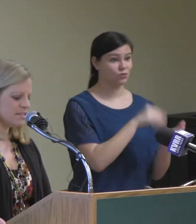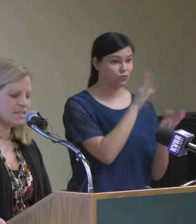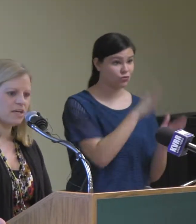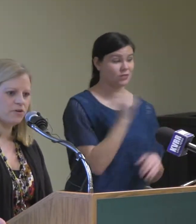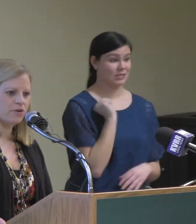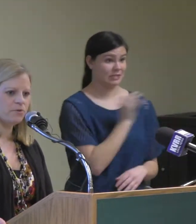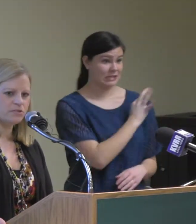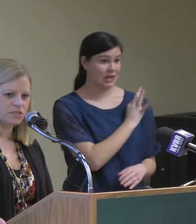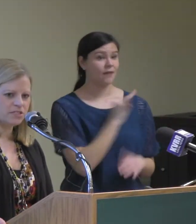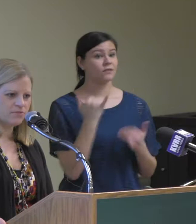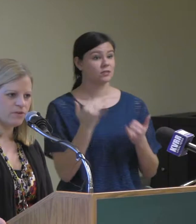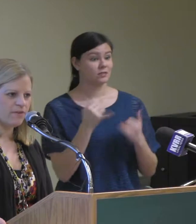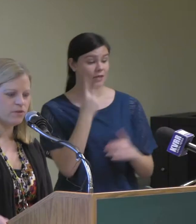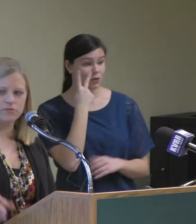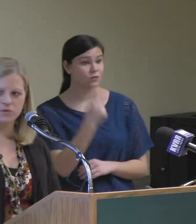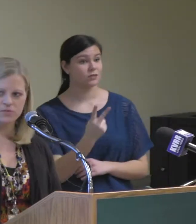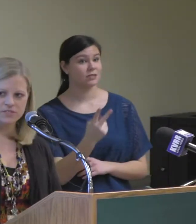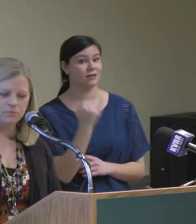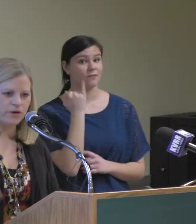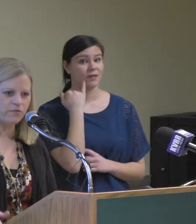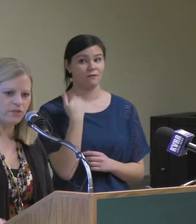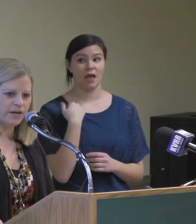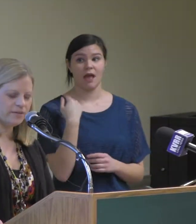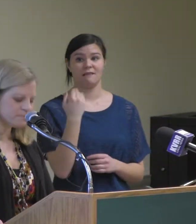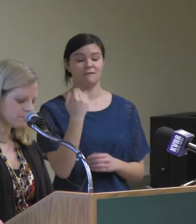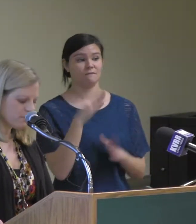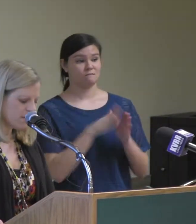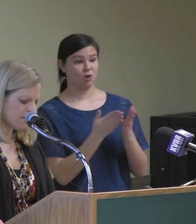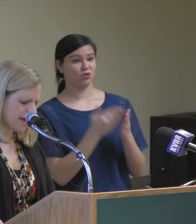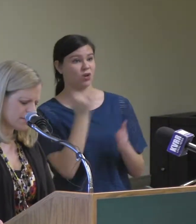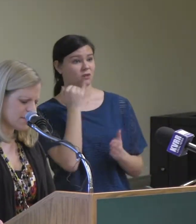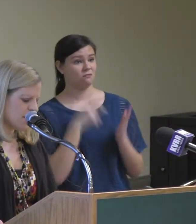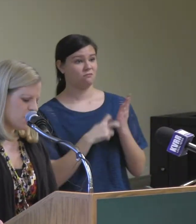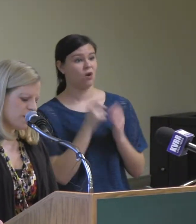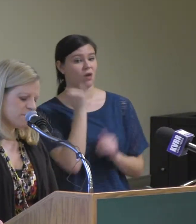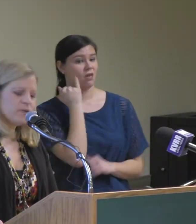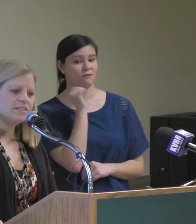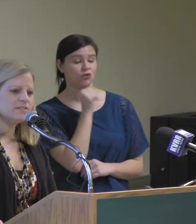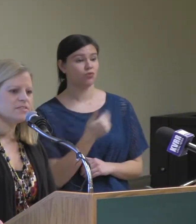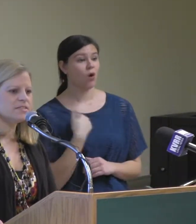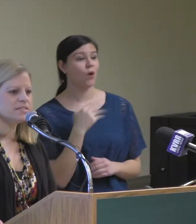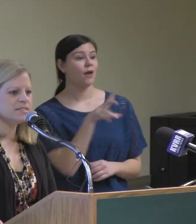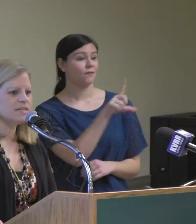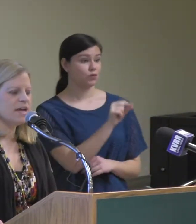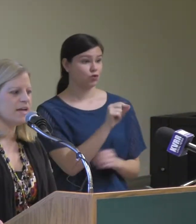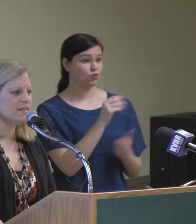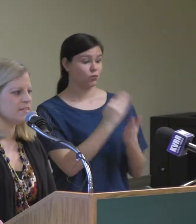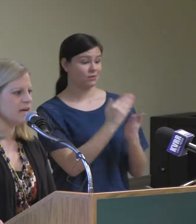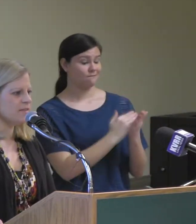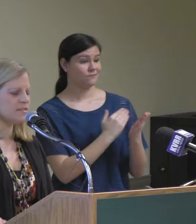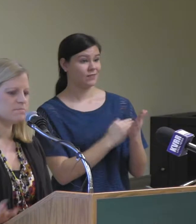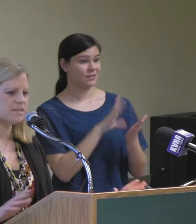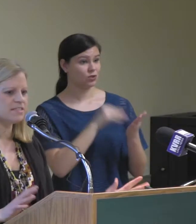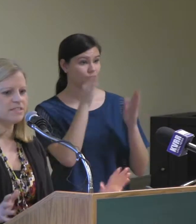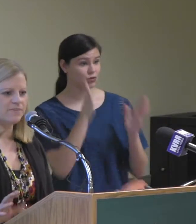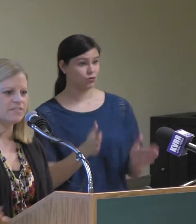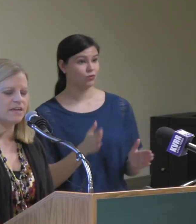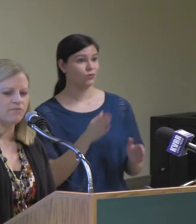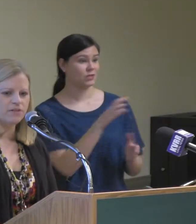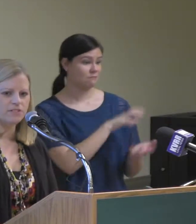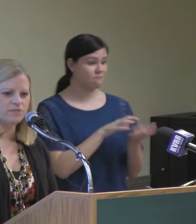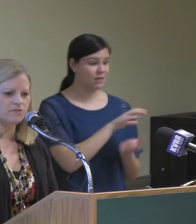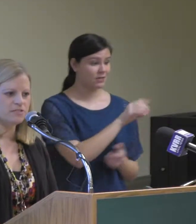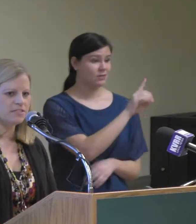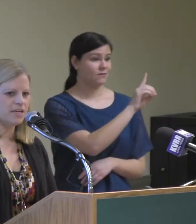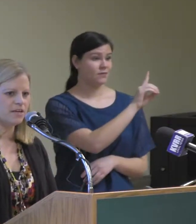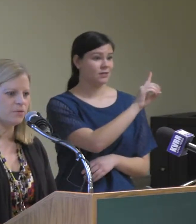today you'll see in your brochures, if you have one, if you don't, there's some right over there, that we have 20 students listed, and there's a mix of Davies and